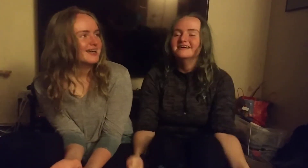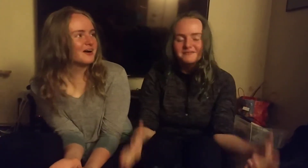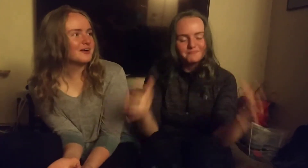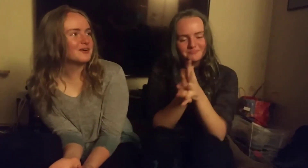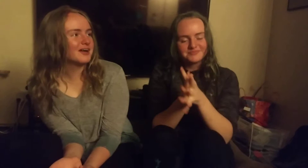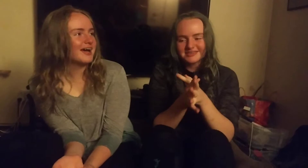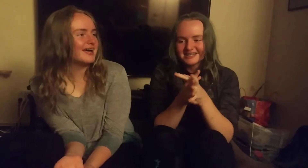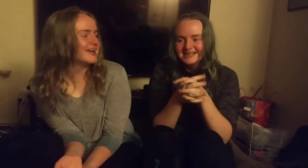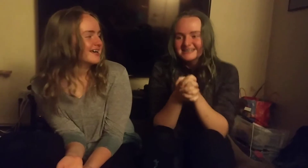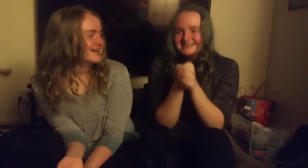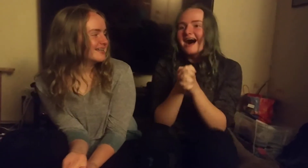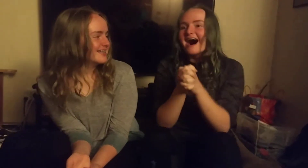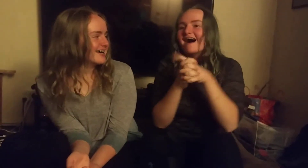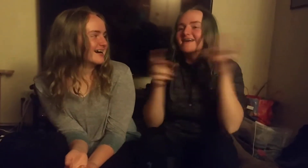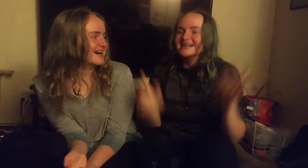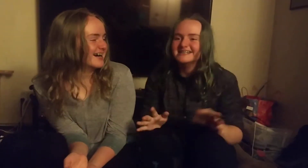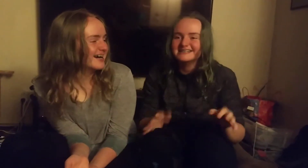Are you okay? No!